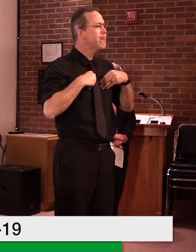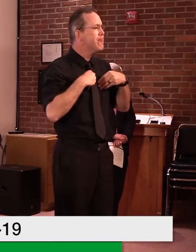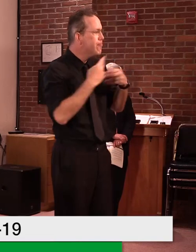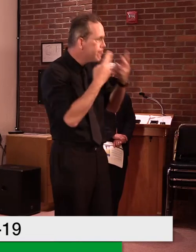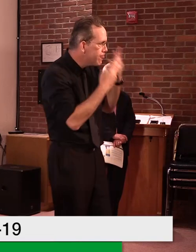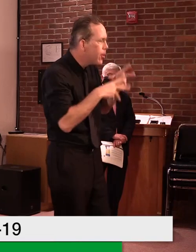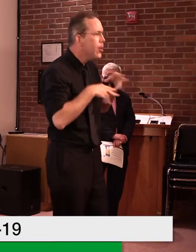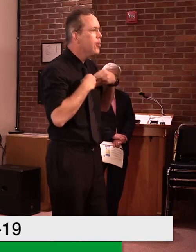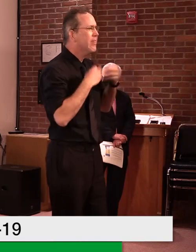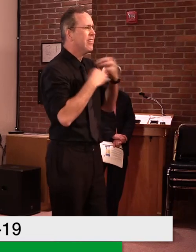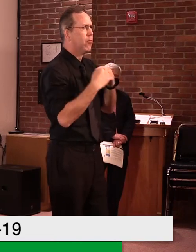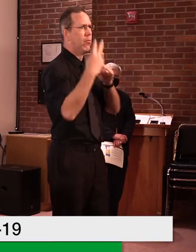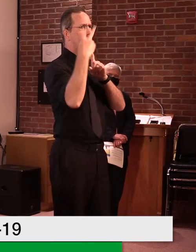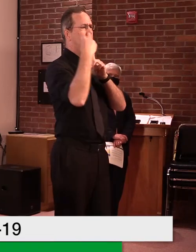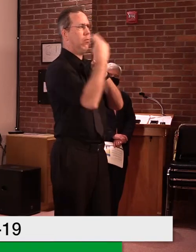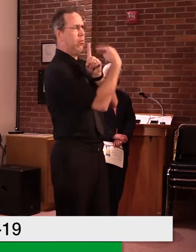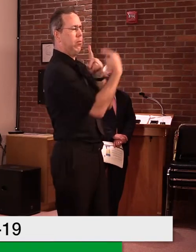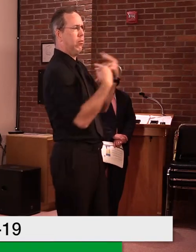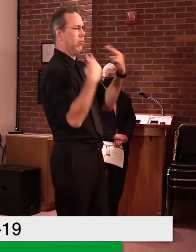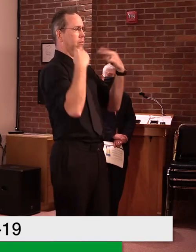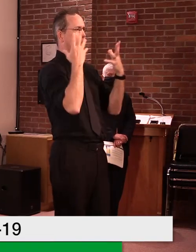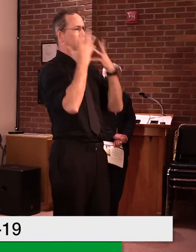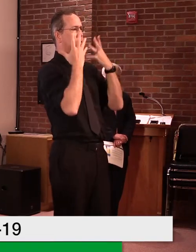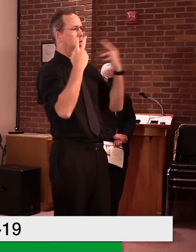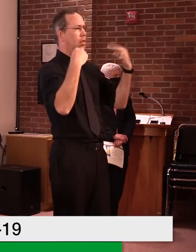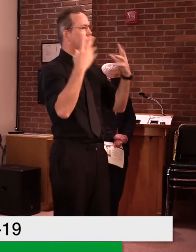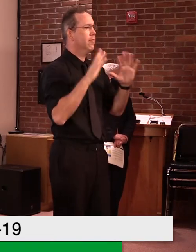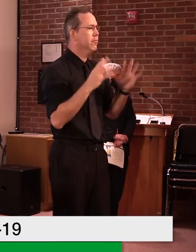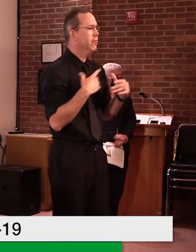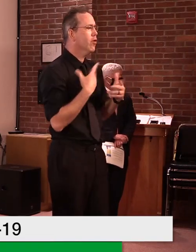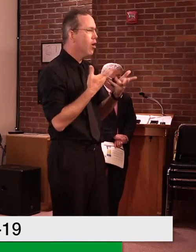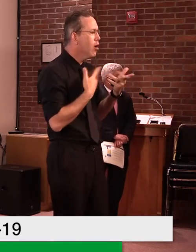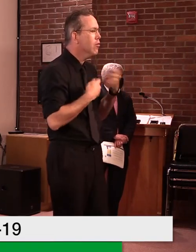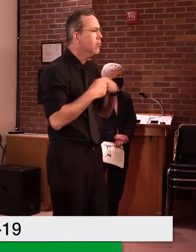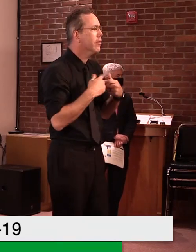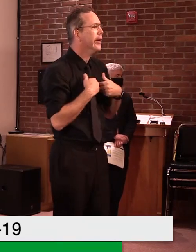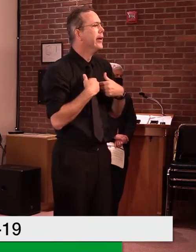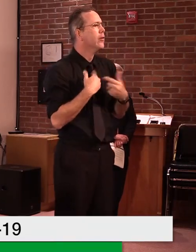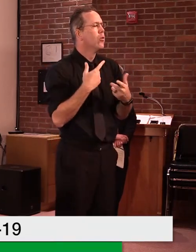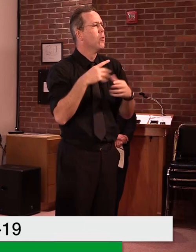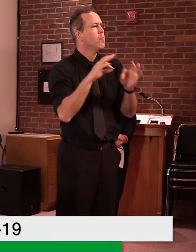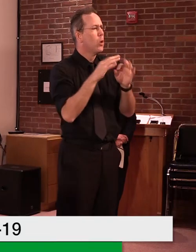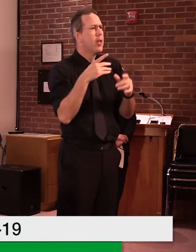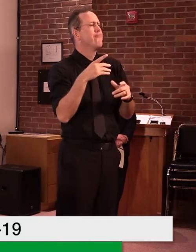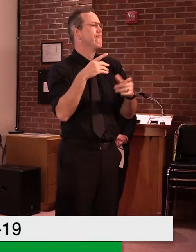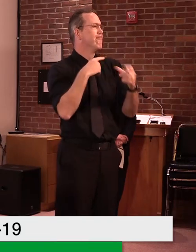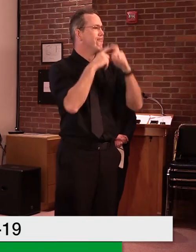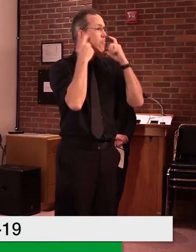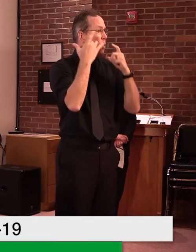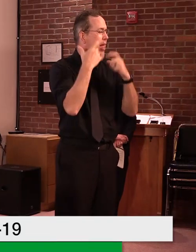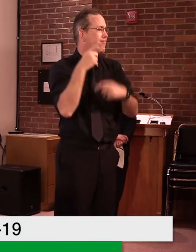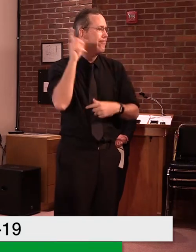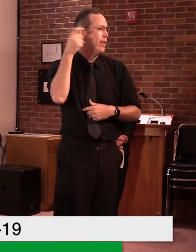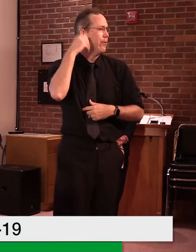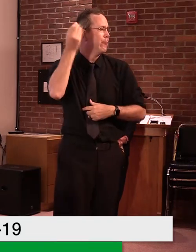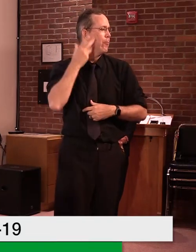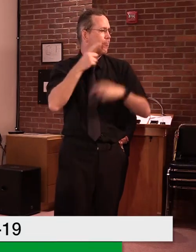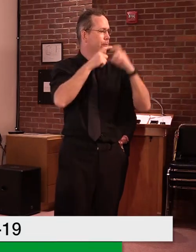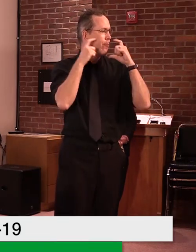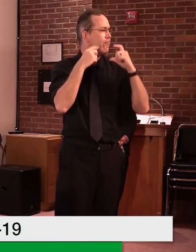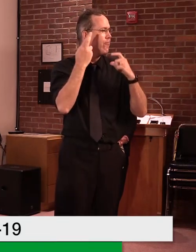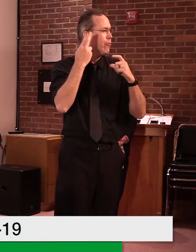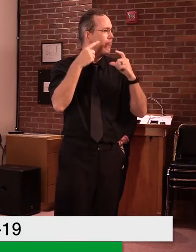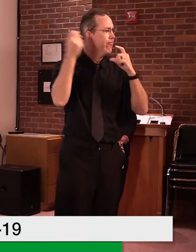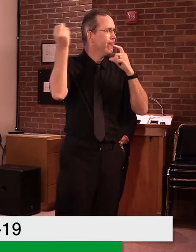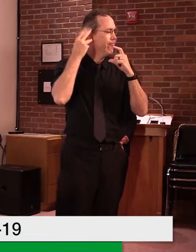that was a consideration, that people needed a backstop. They needed a reason to do it, not enough that they didn't understand enough that